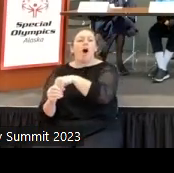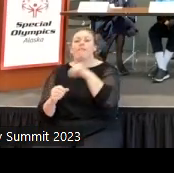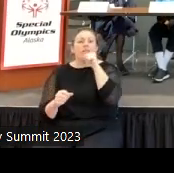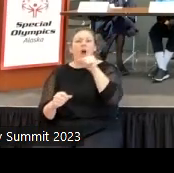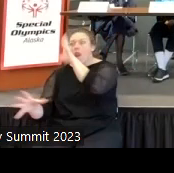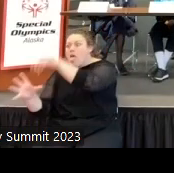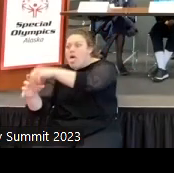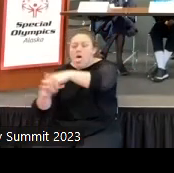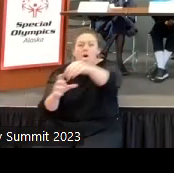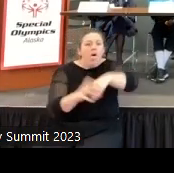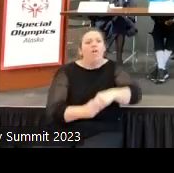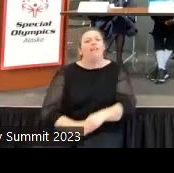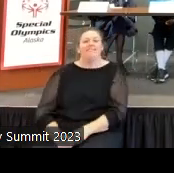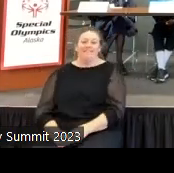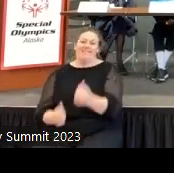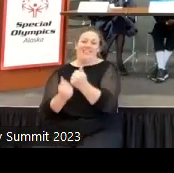prioritized. Thank you.